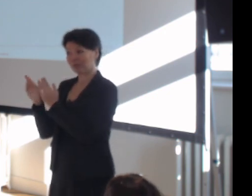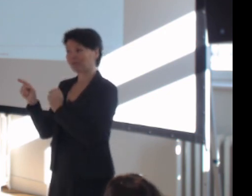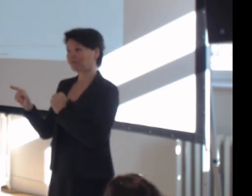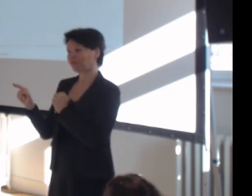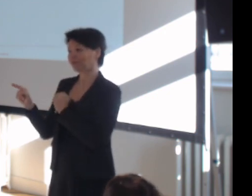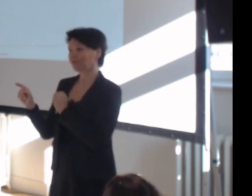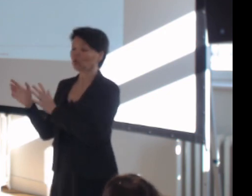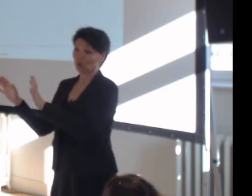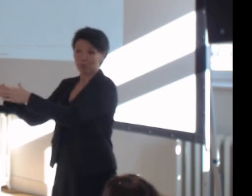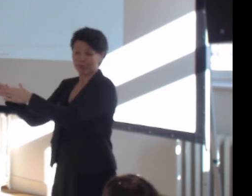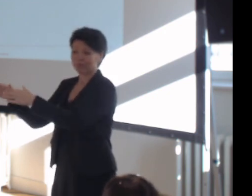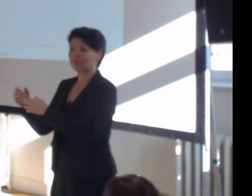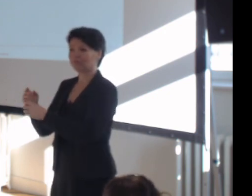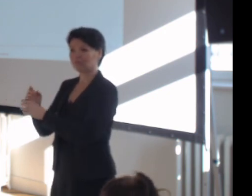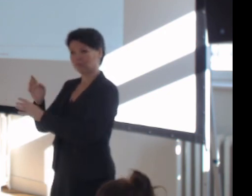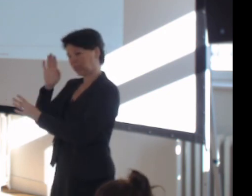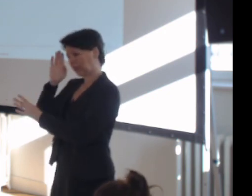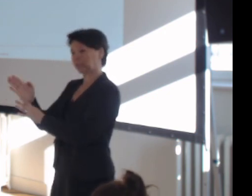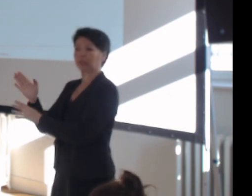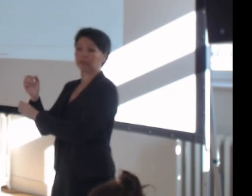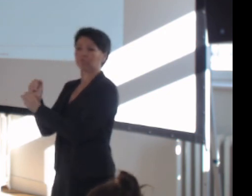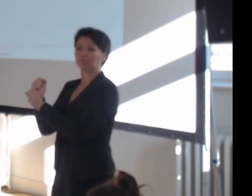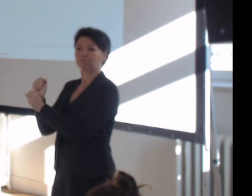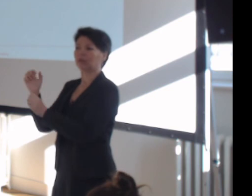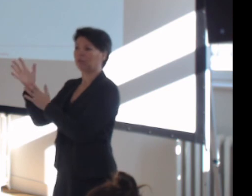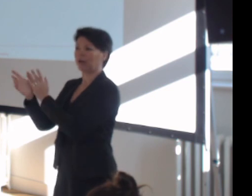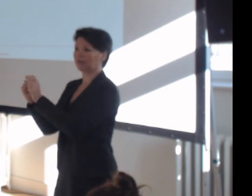directly into sign language.